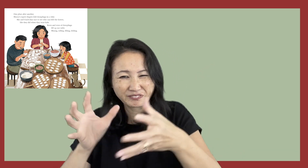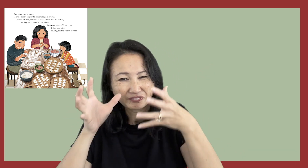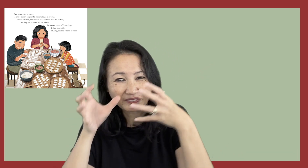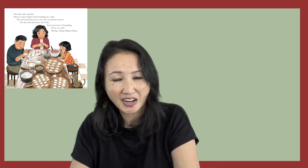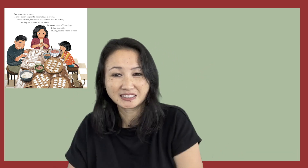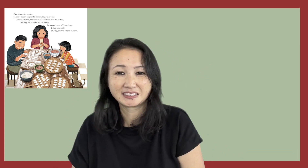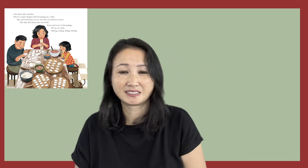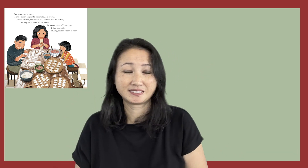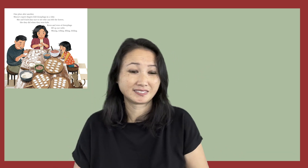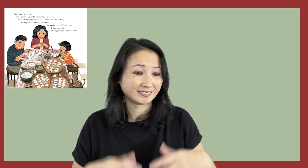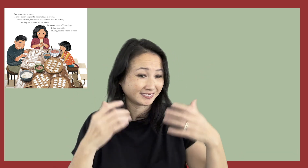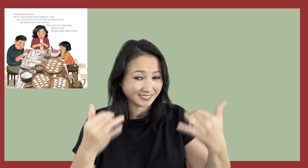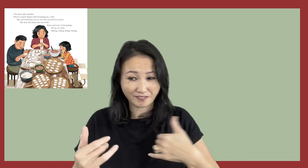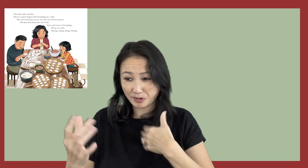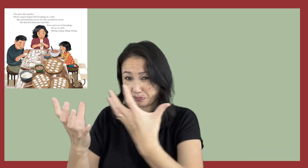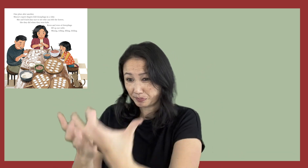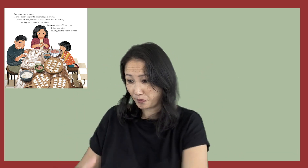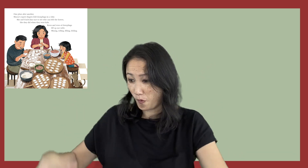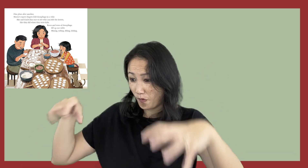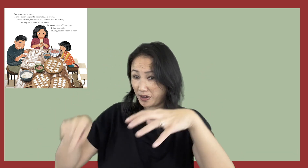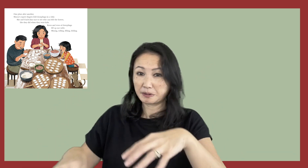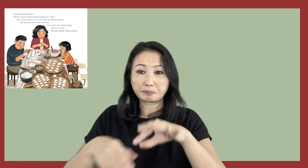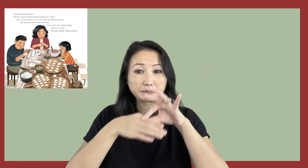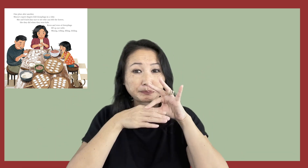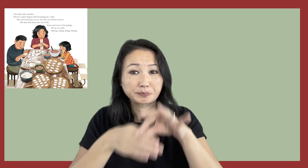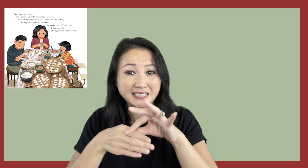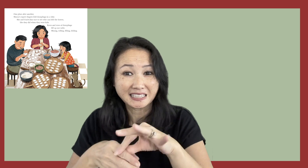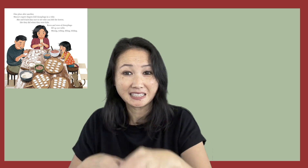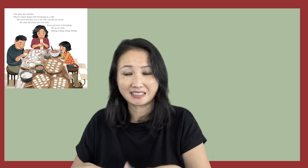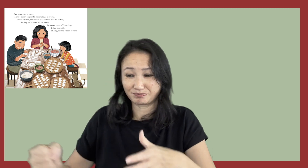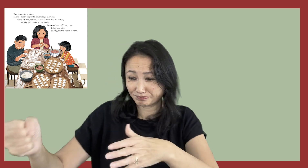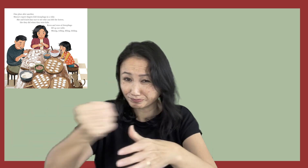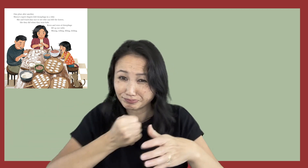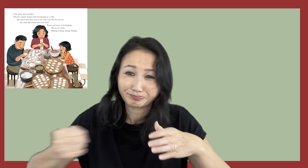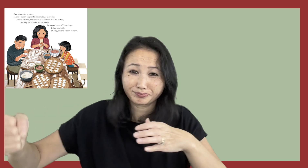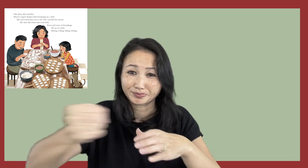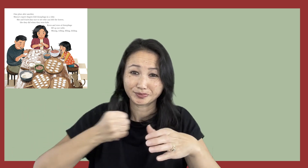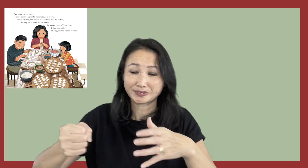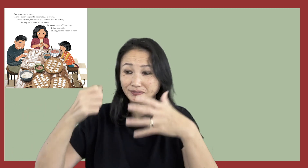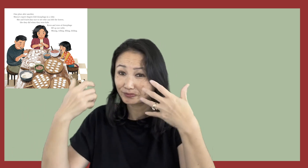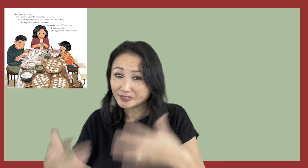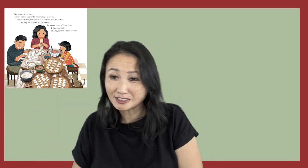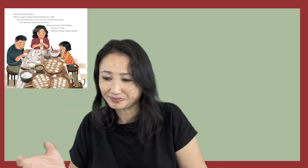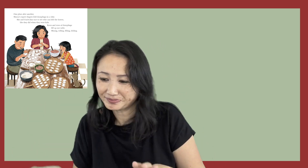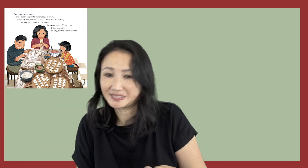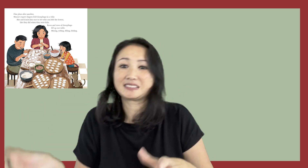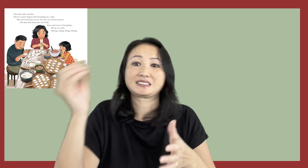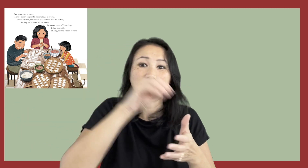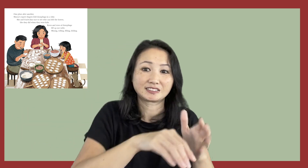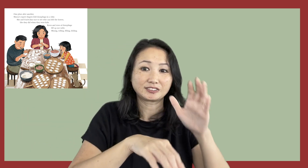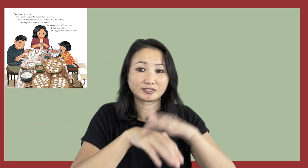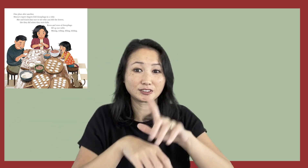kids. Rows and rows of dumplings fill up our table,